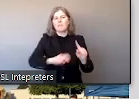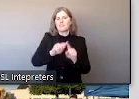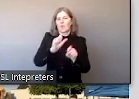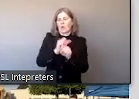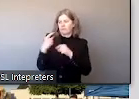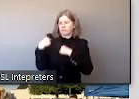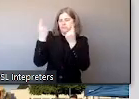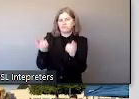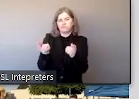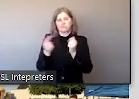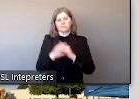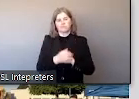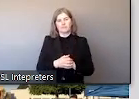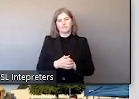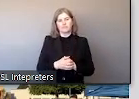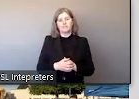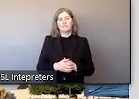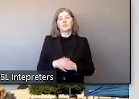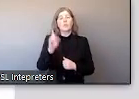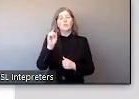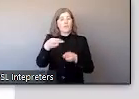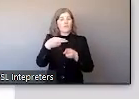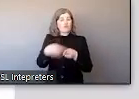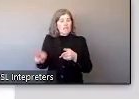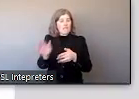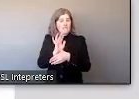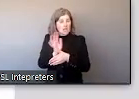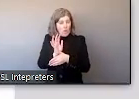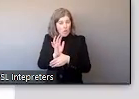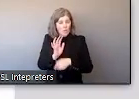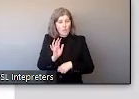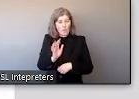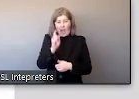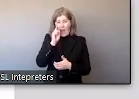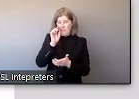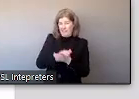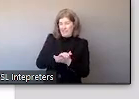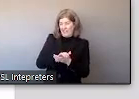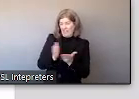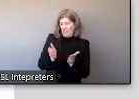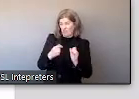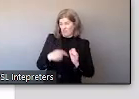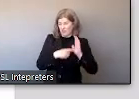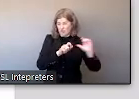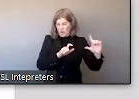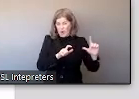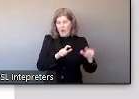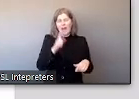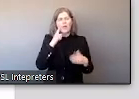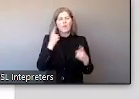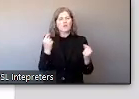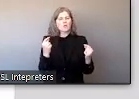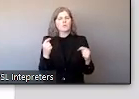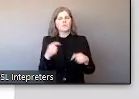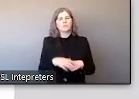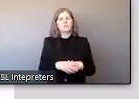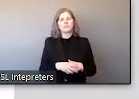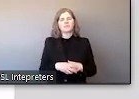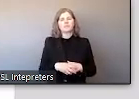now. We do have a brief video, I believe, here. And you know what I think we'll do is let's go to